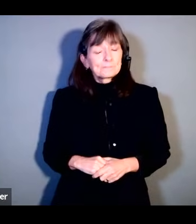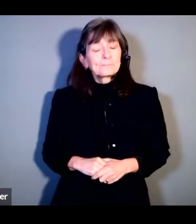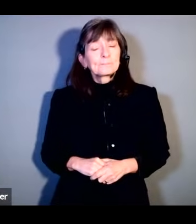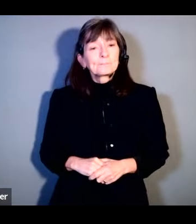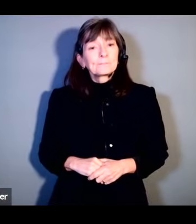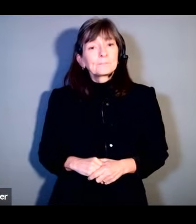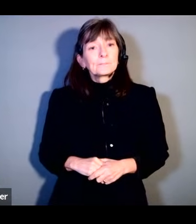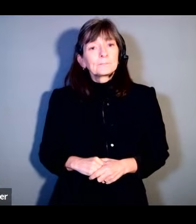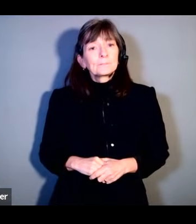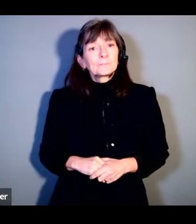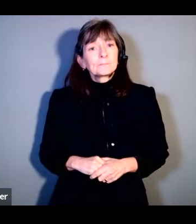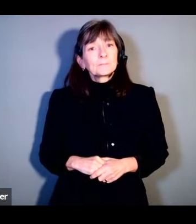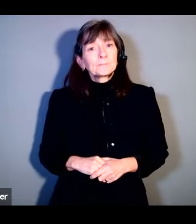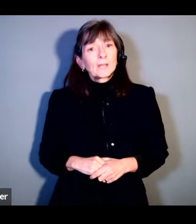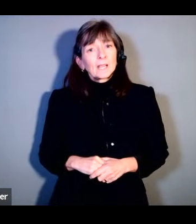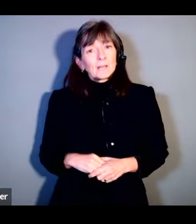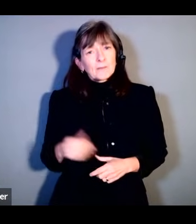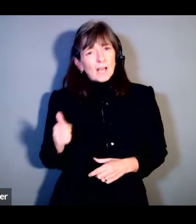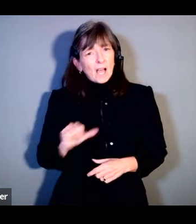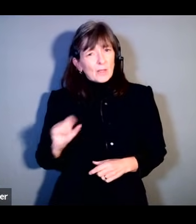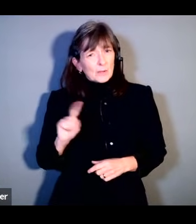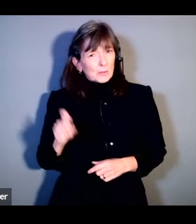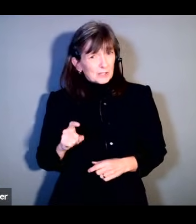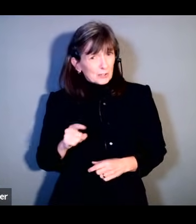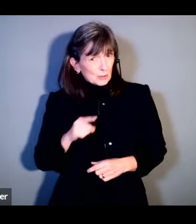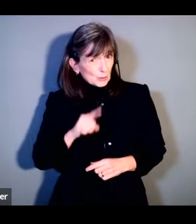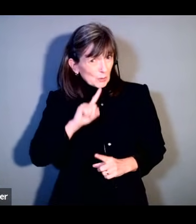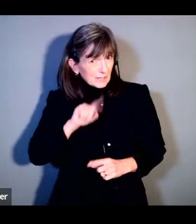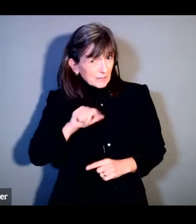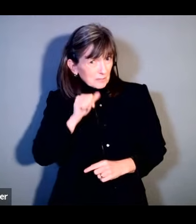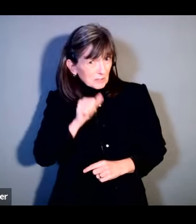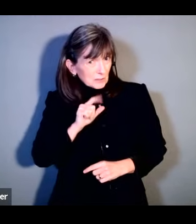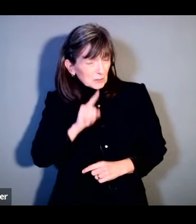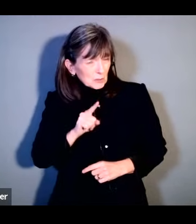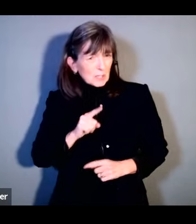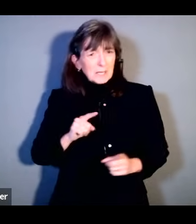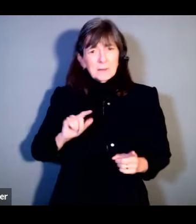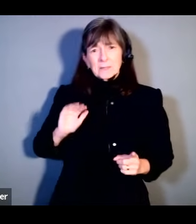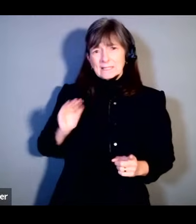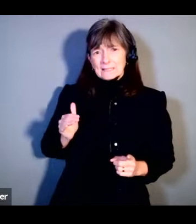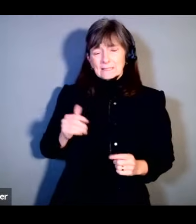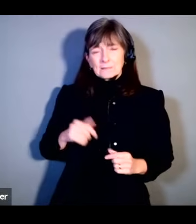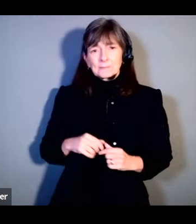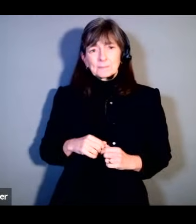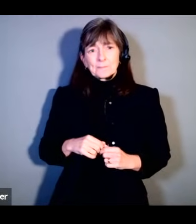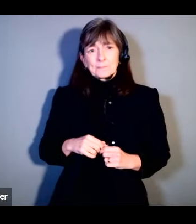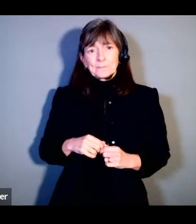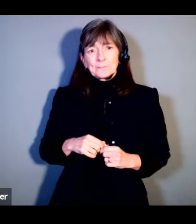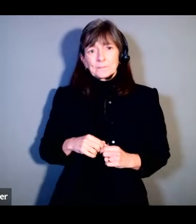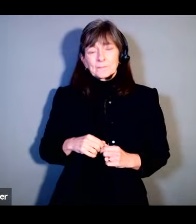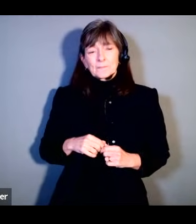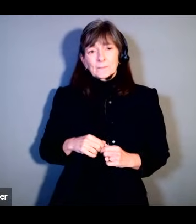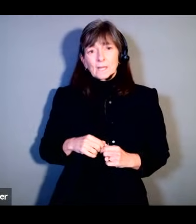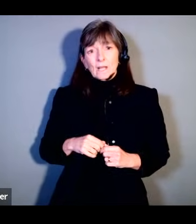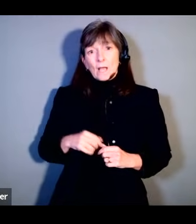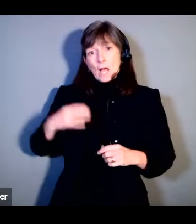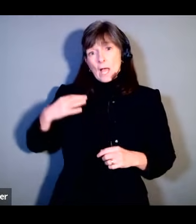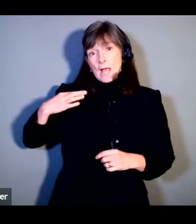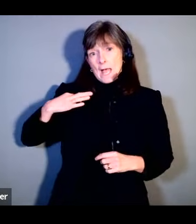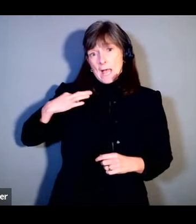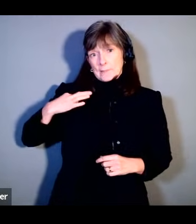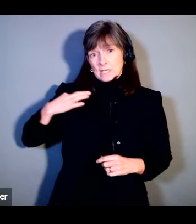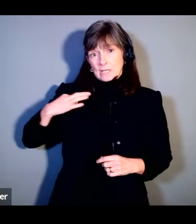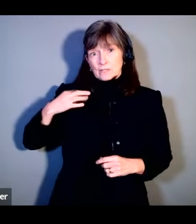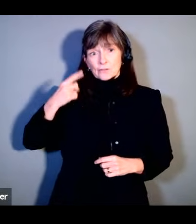I'm not sure if you can answer this, but I'm still hearing of complete confusion over the procedure to apply for